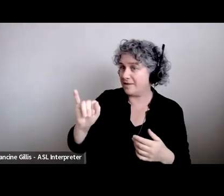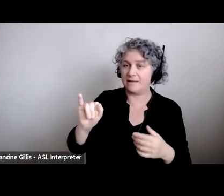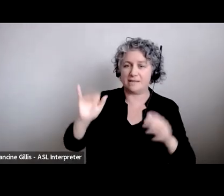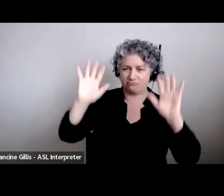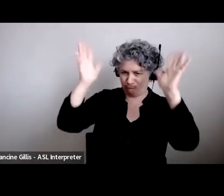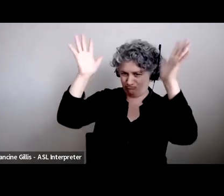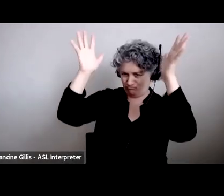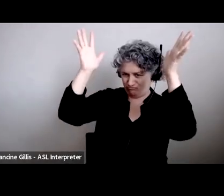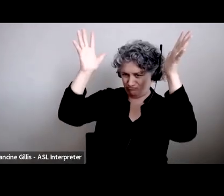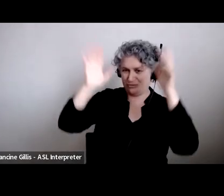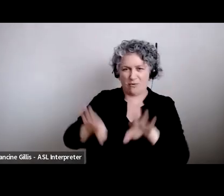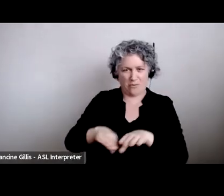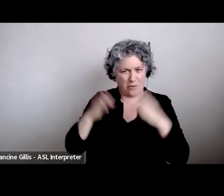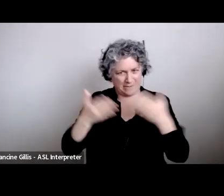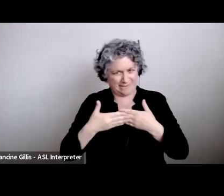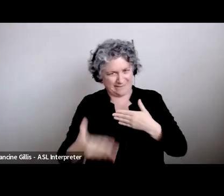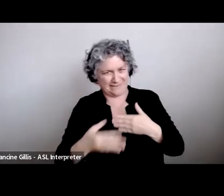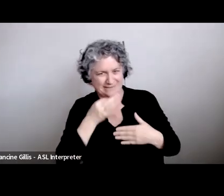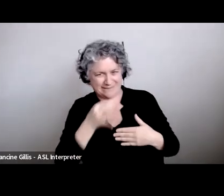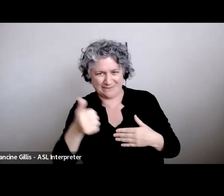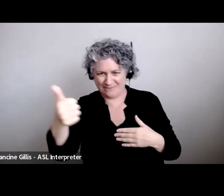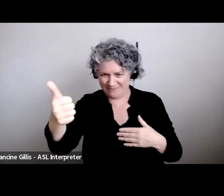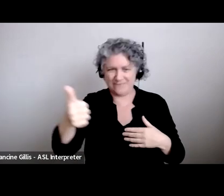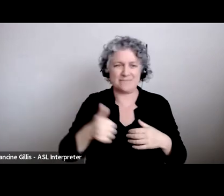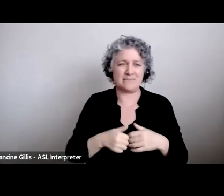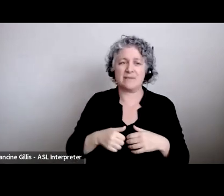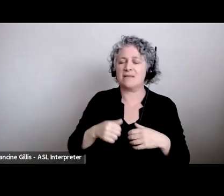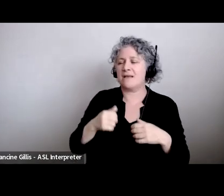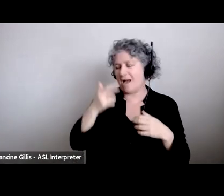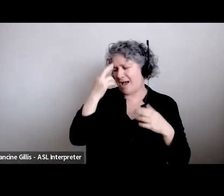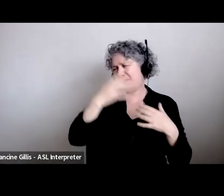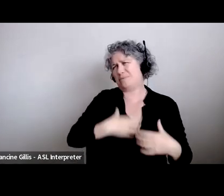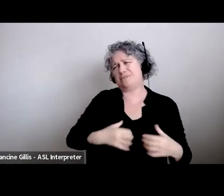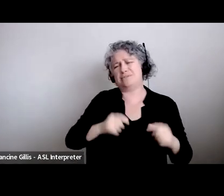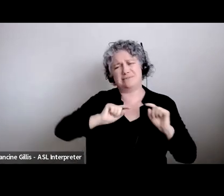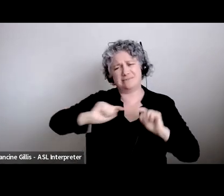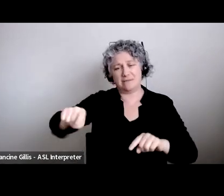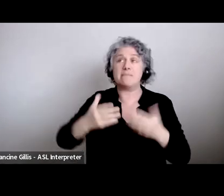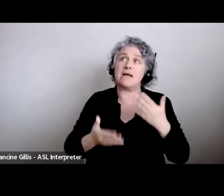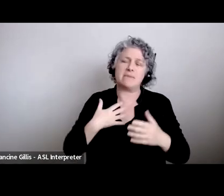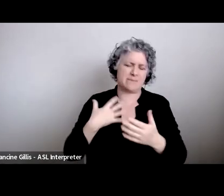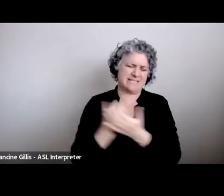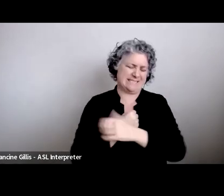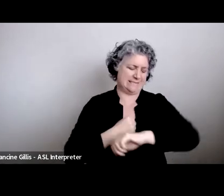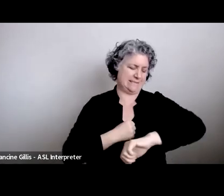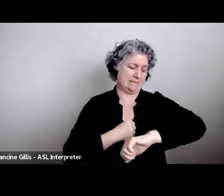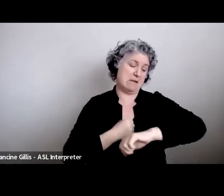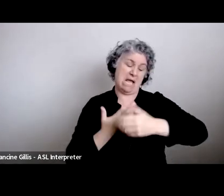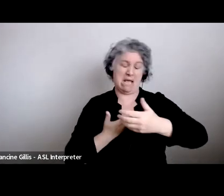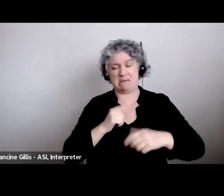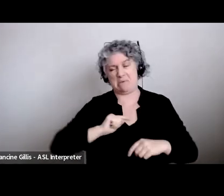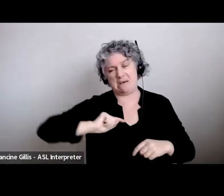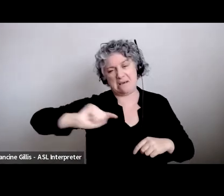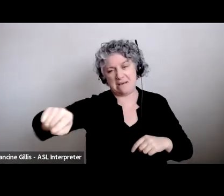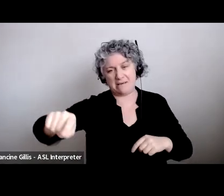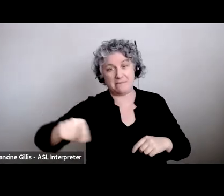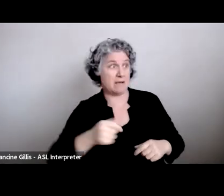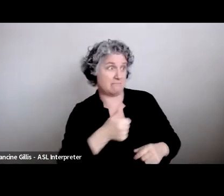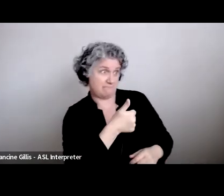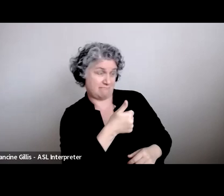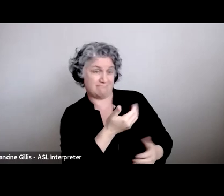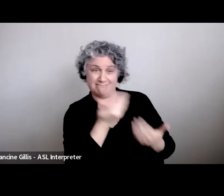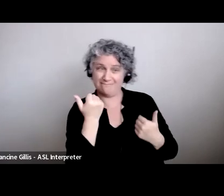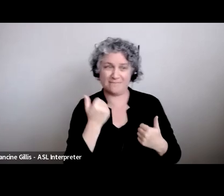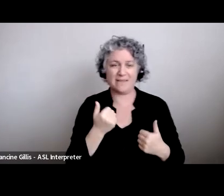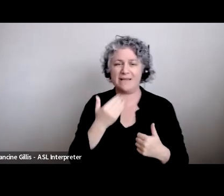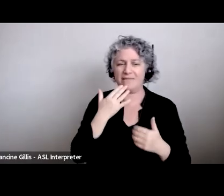for the opening night. I'm so excited. I wish I could get down to, maybe I will. I'm still working on it. But Edith, all the thank you best. so much. Thank